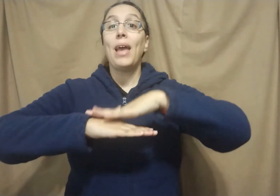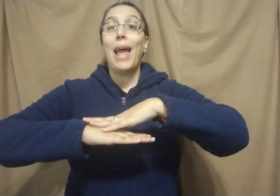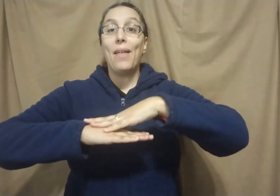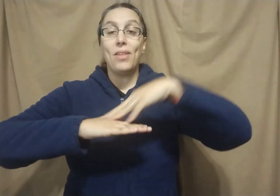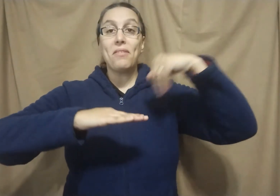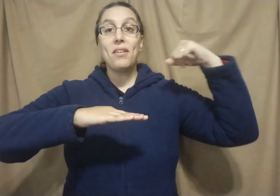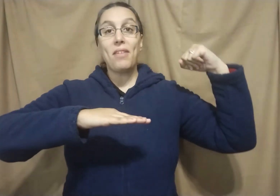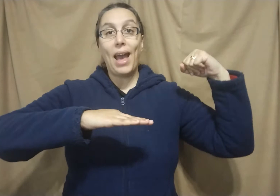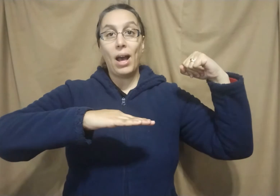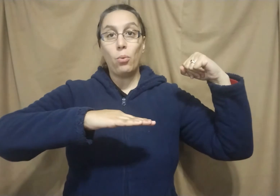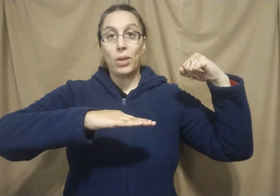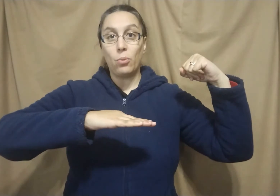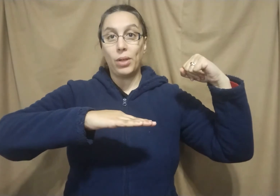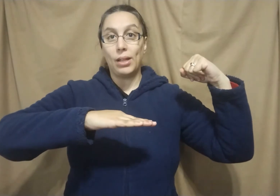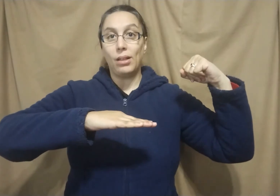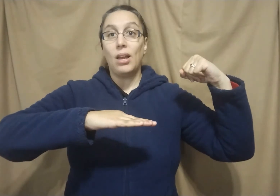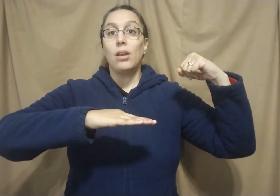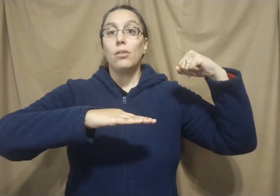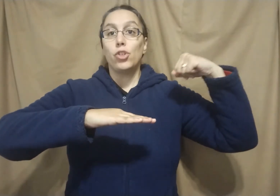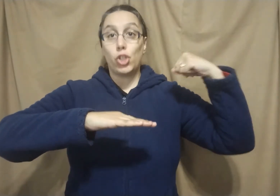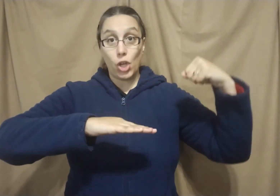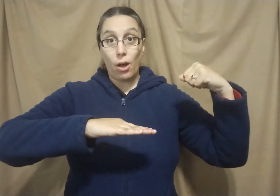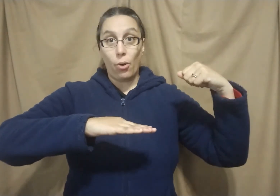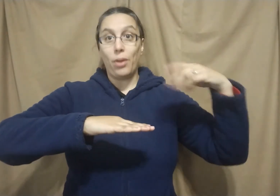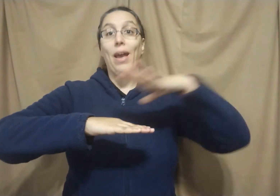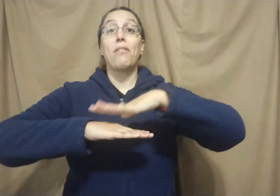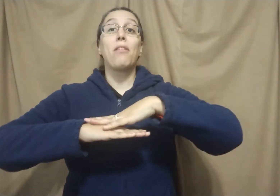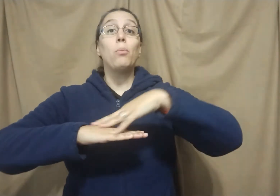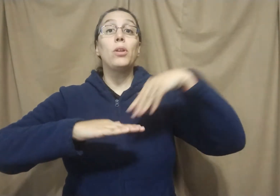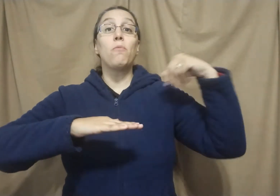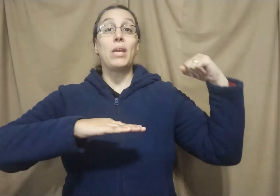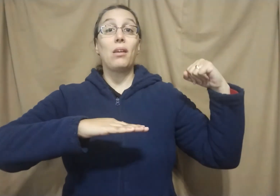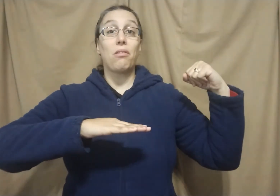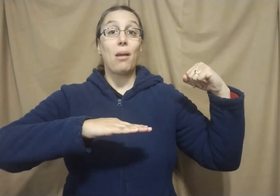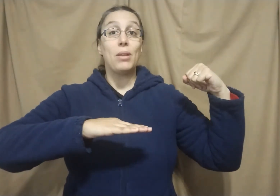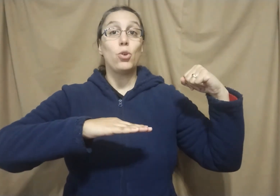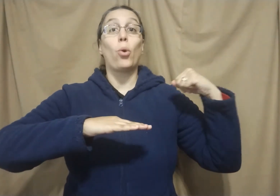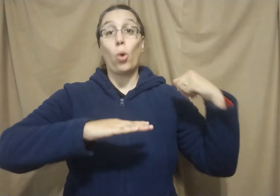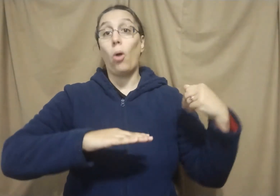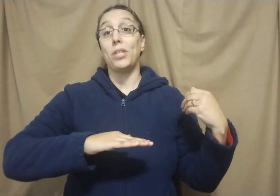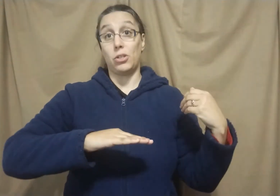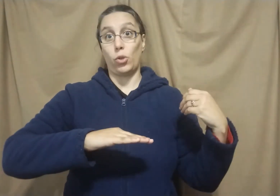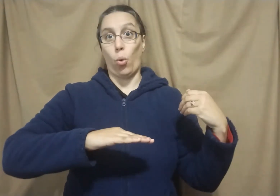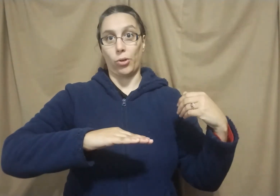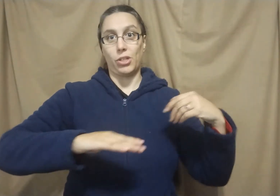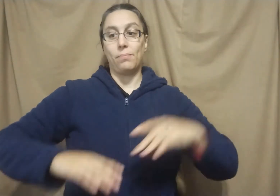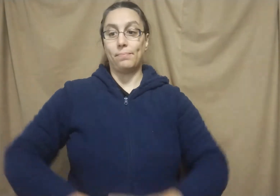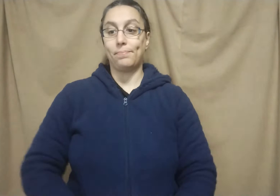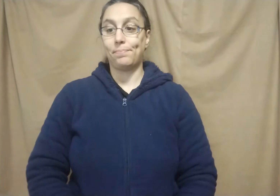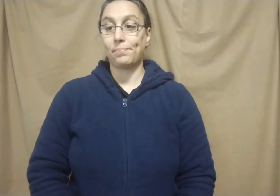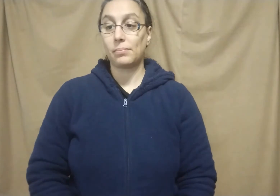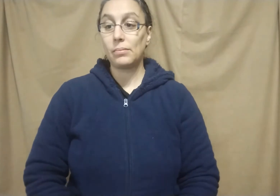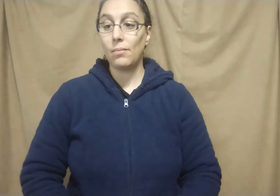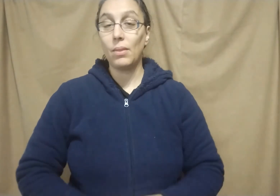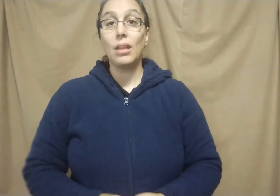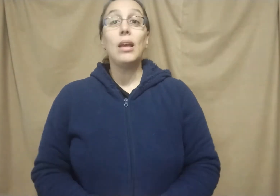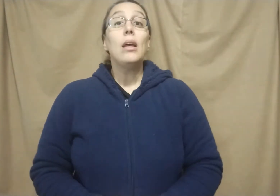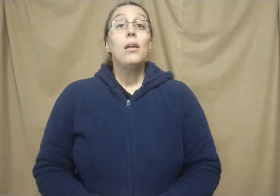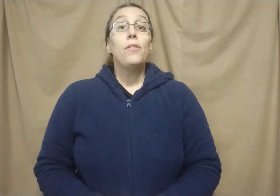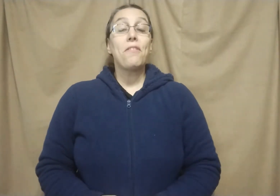and this is how we will show that someone is being summoned or called into court. The